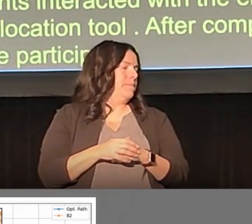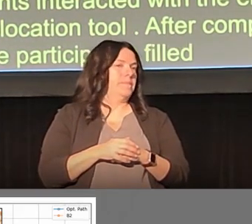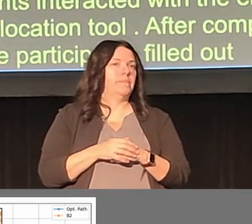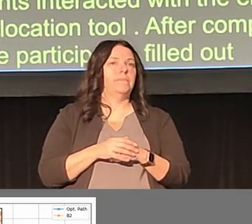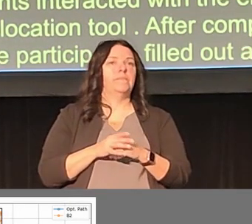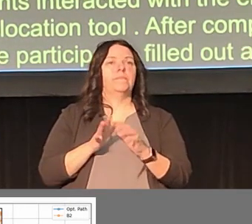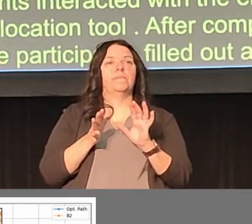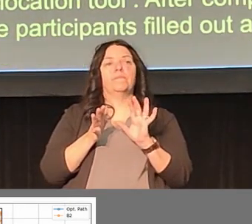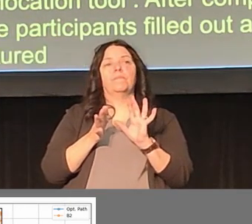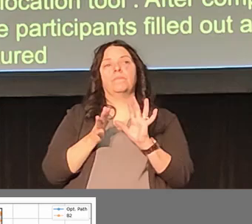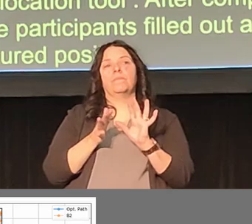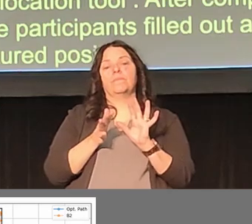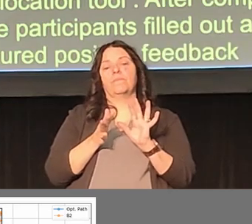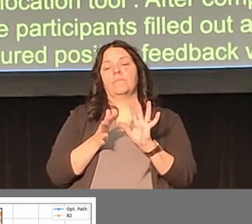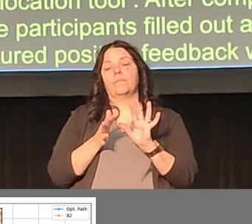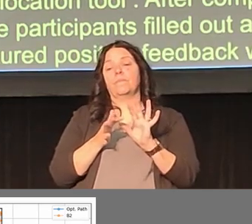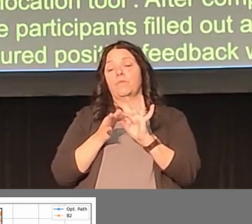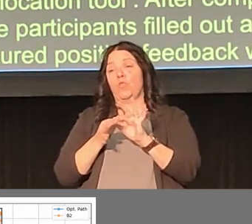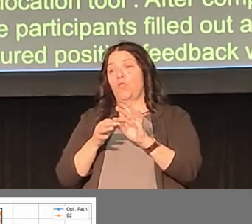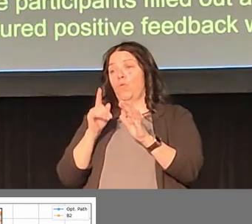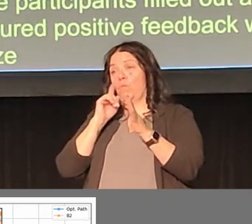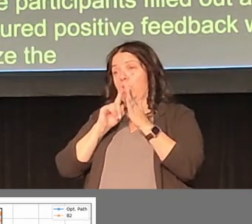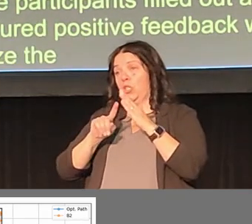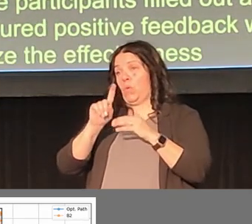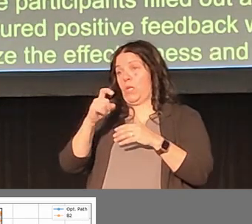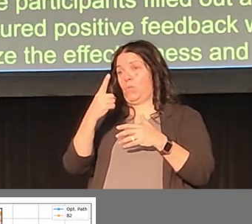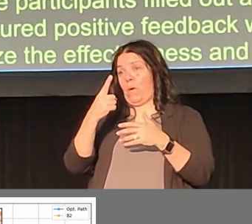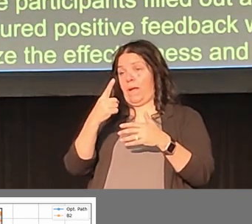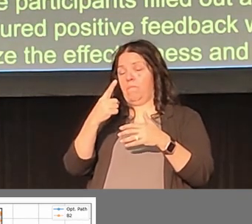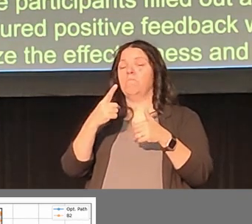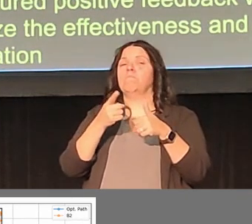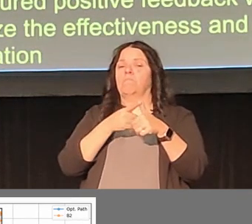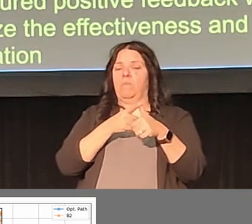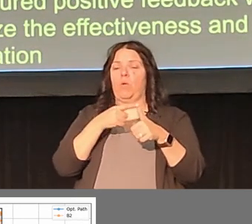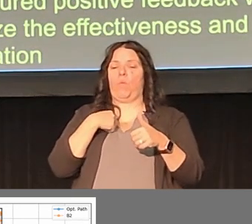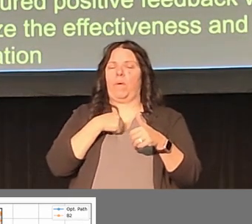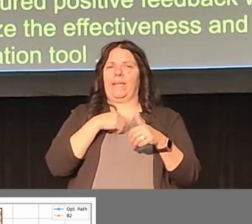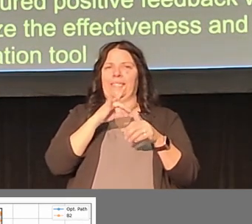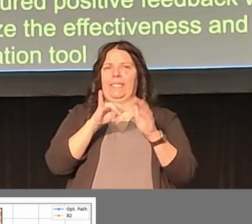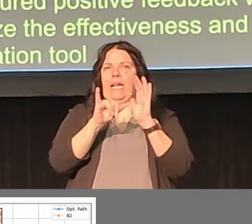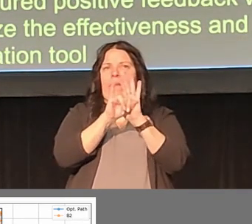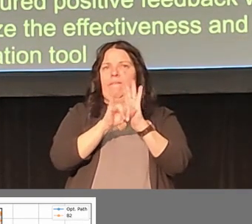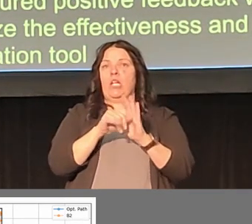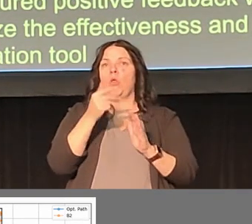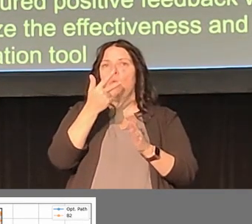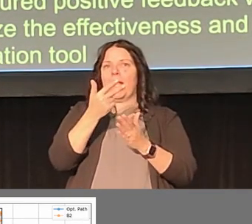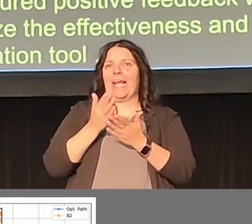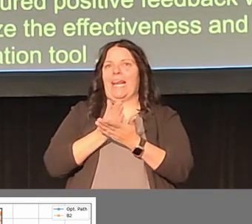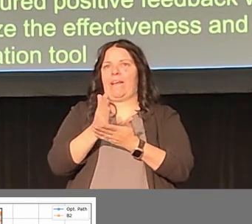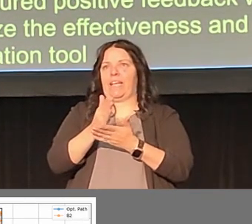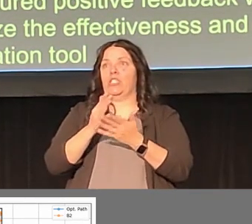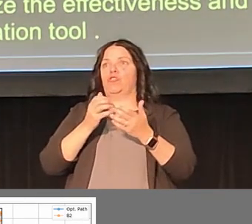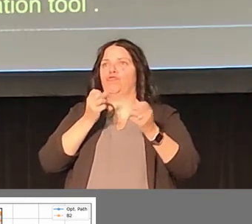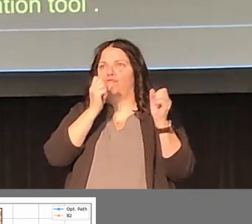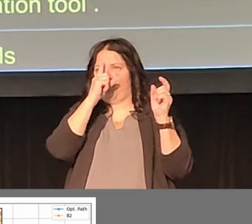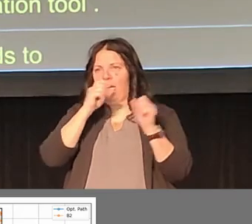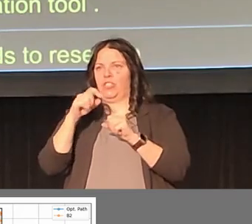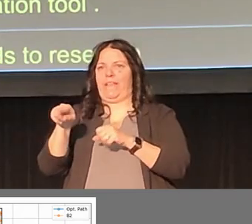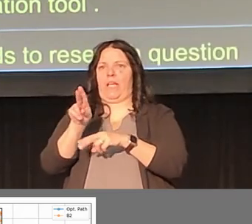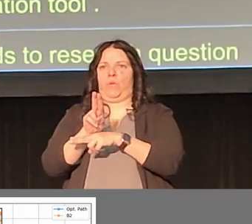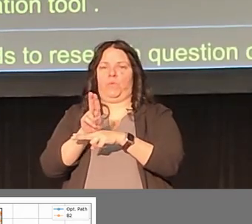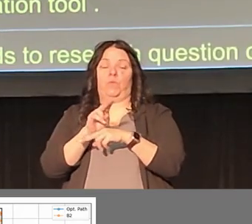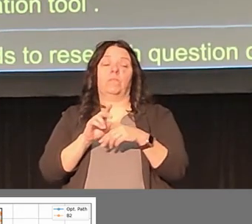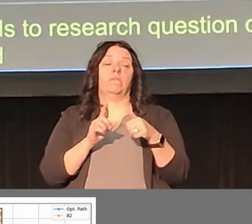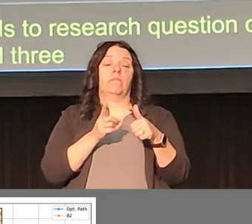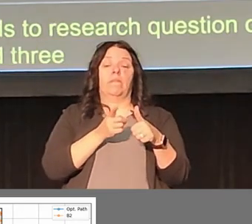In regards to research question 1, we identified 3 navigation strategies that the participants adopted. The first